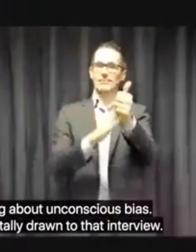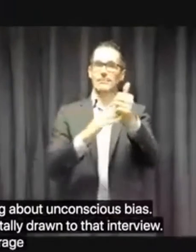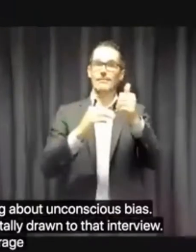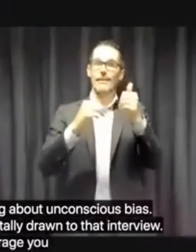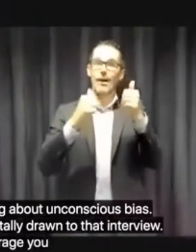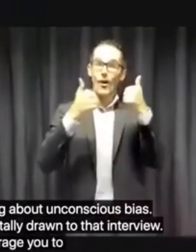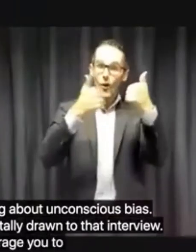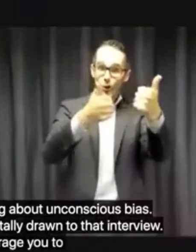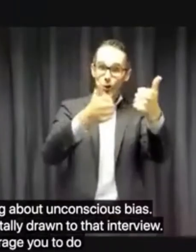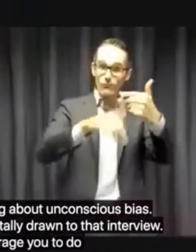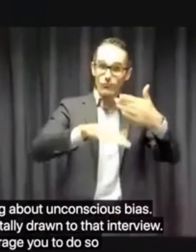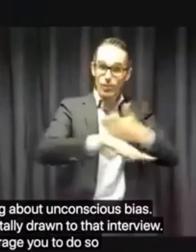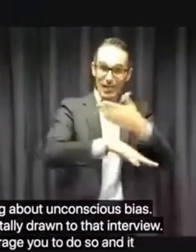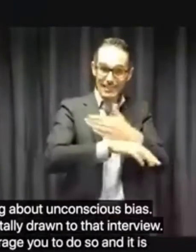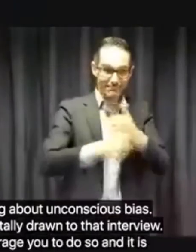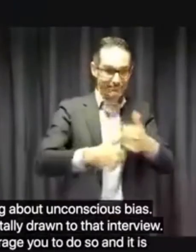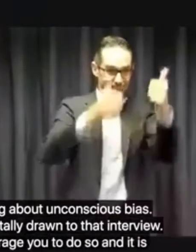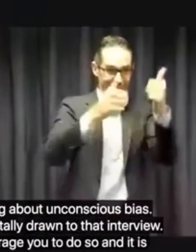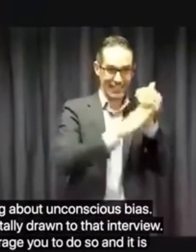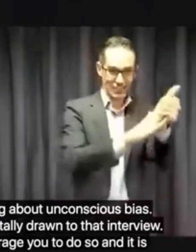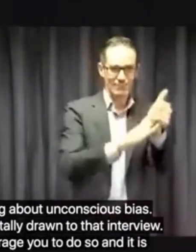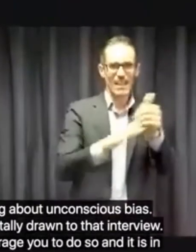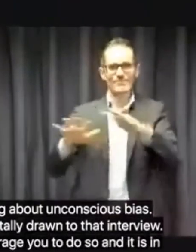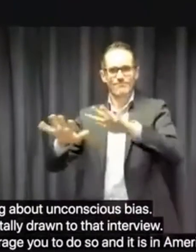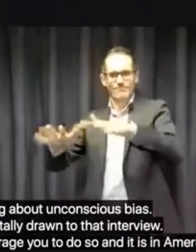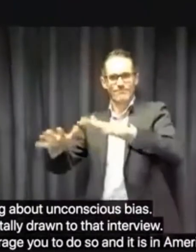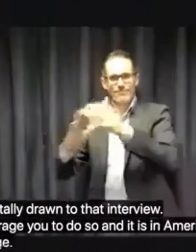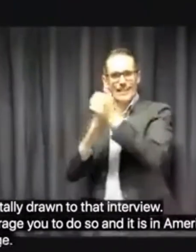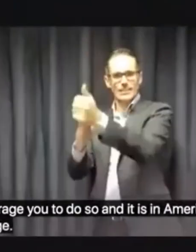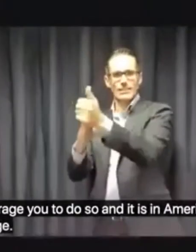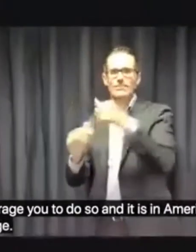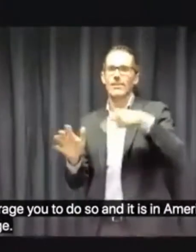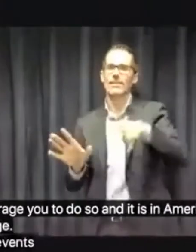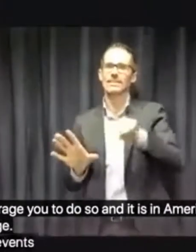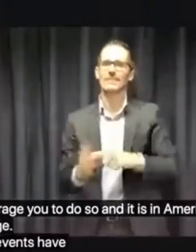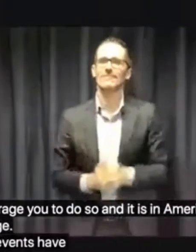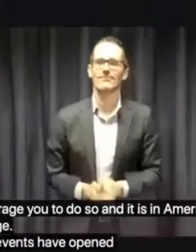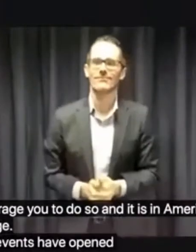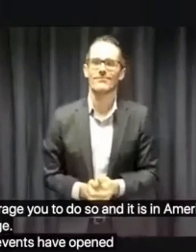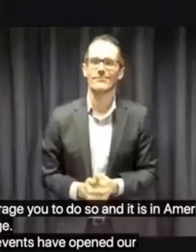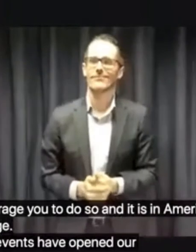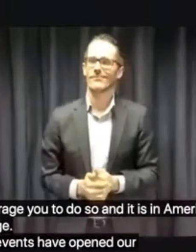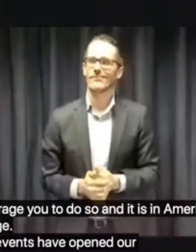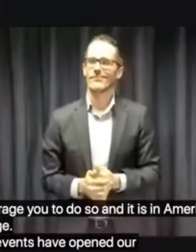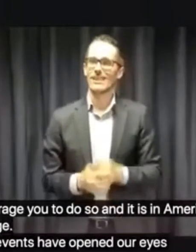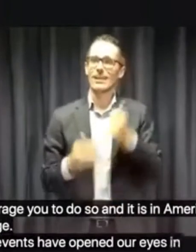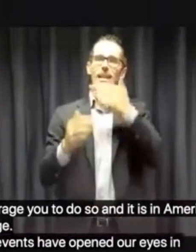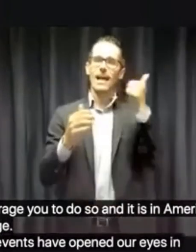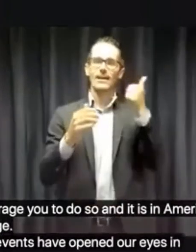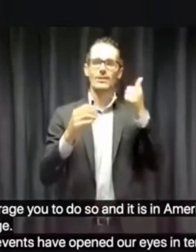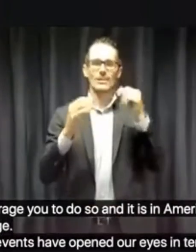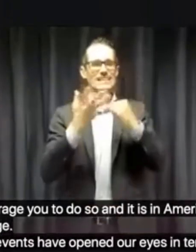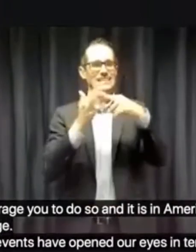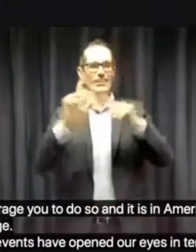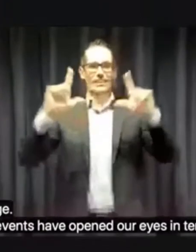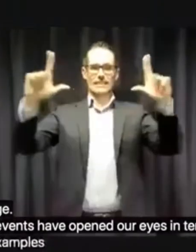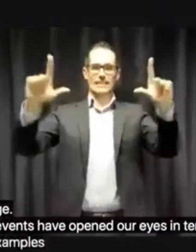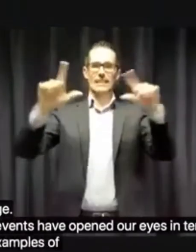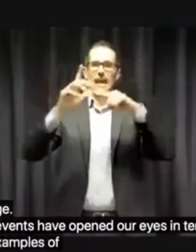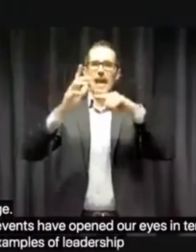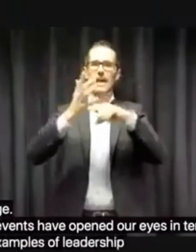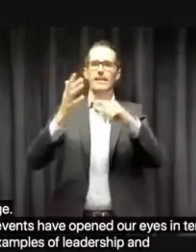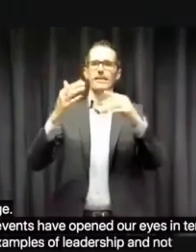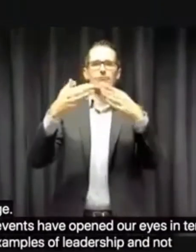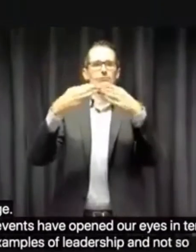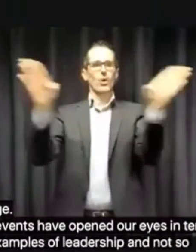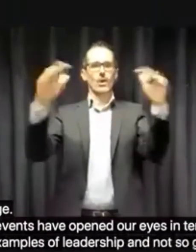certainly opened our eyes in terms of good examples of leadership and not so good examples of leadership that occurred throughout the